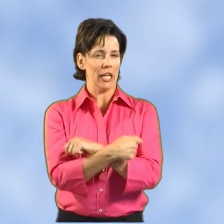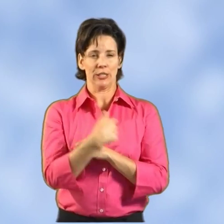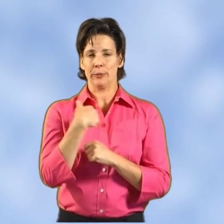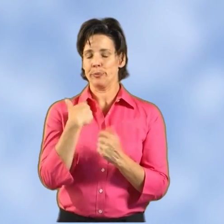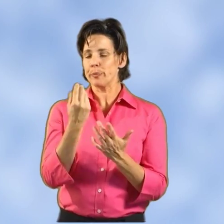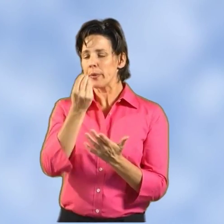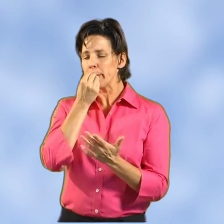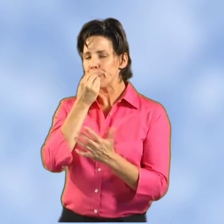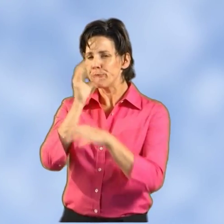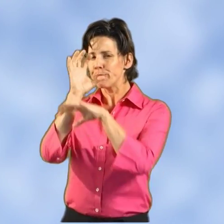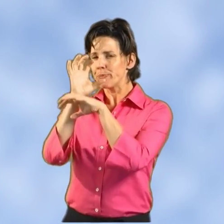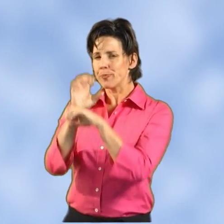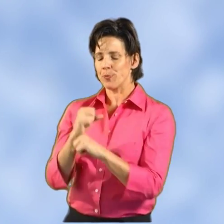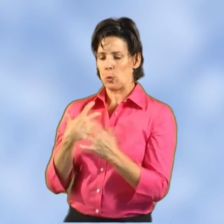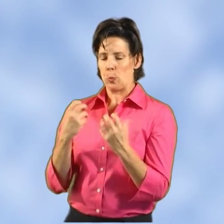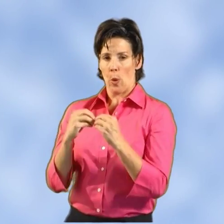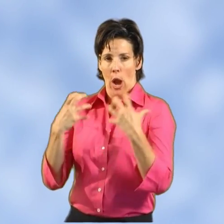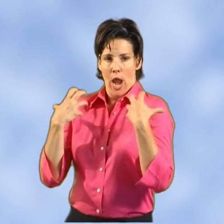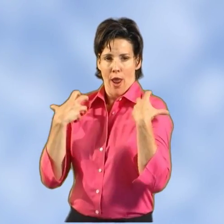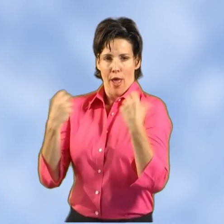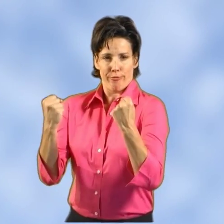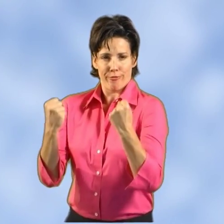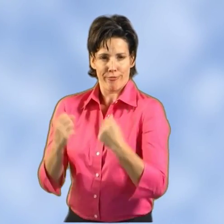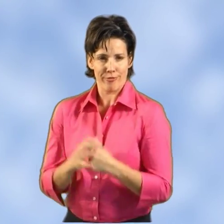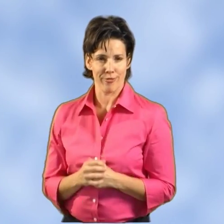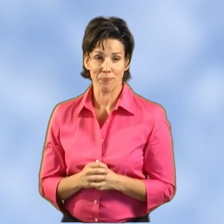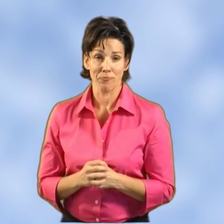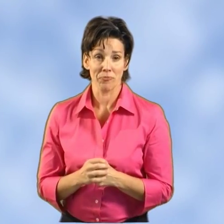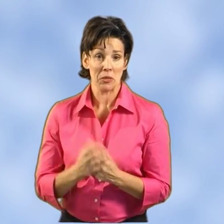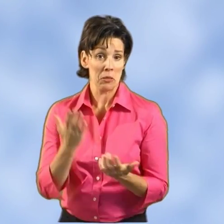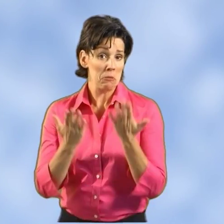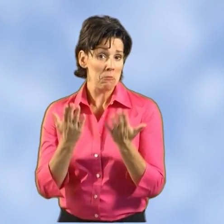You might decide to start eating a healthier diet.